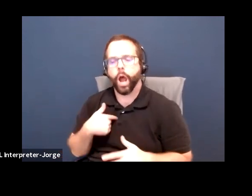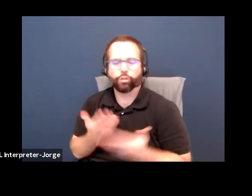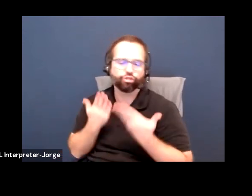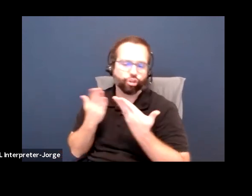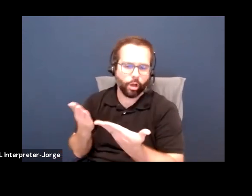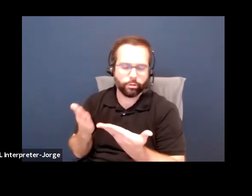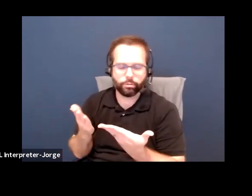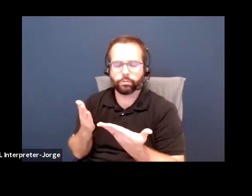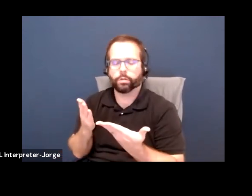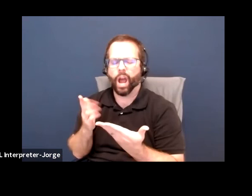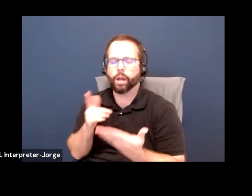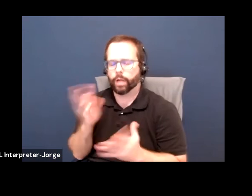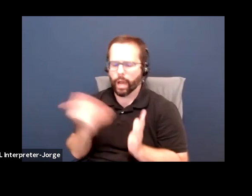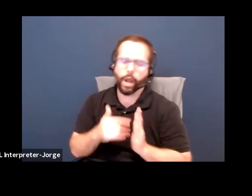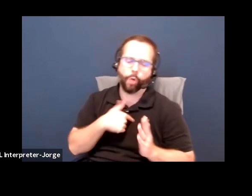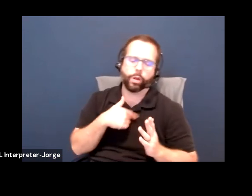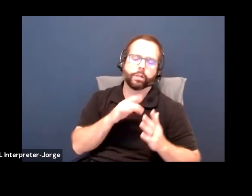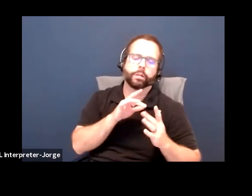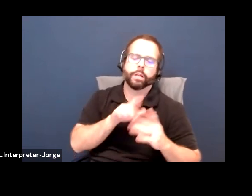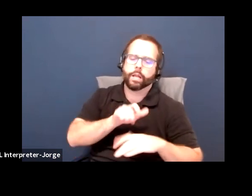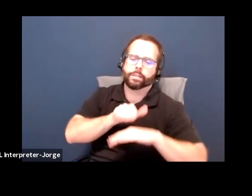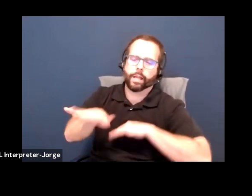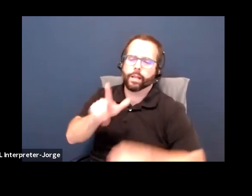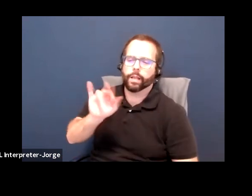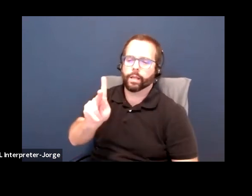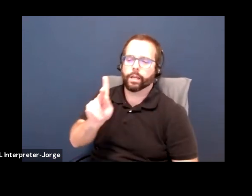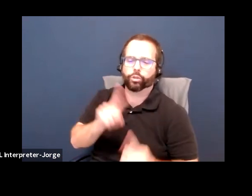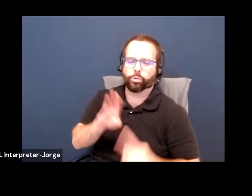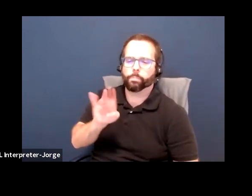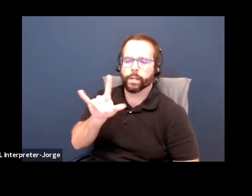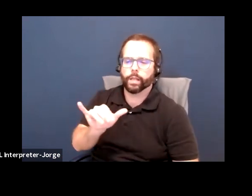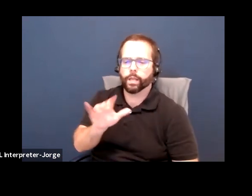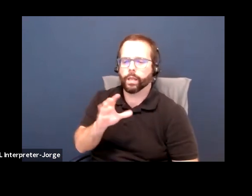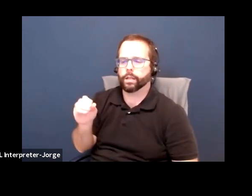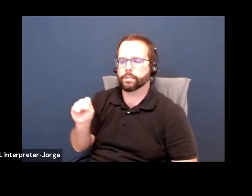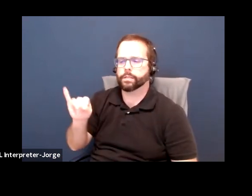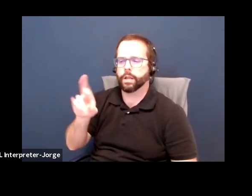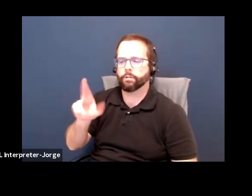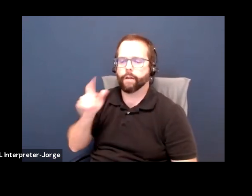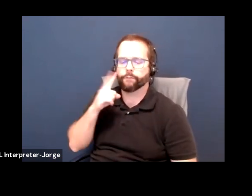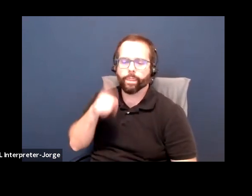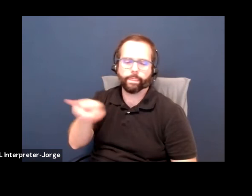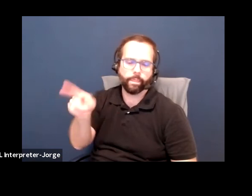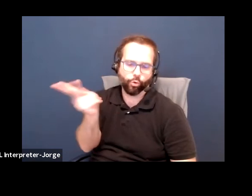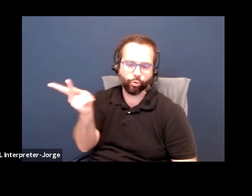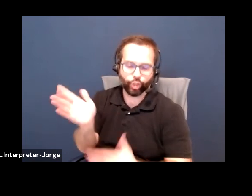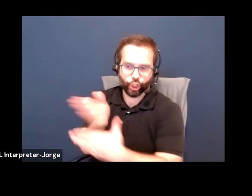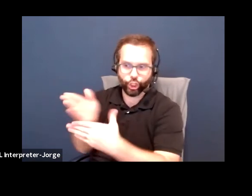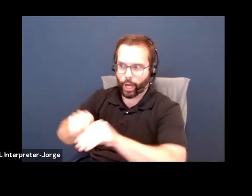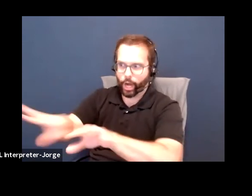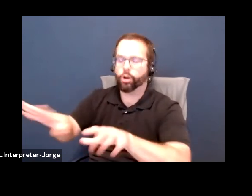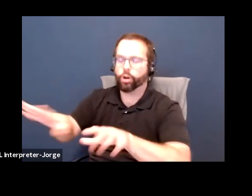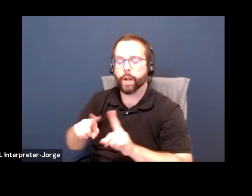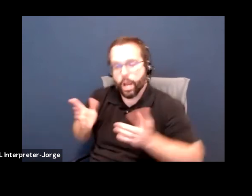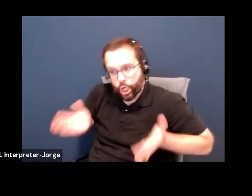to Billy and Sierra to send around, and Vince just put a link to the fact sheet. But I'd really encourage some of you